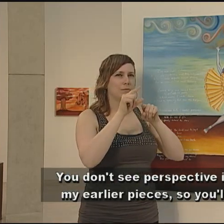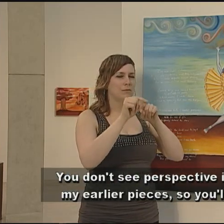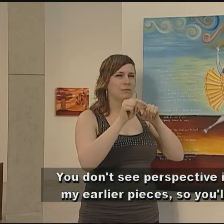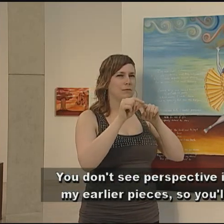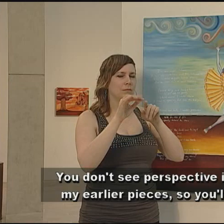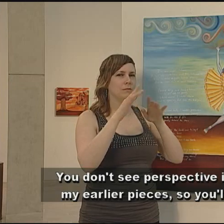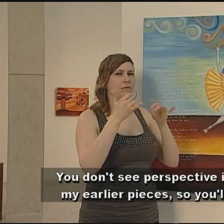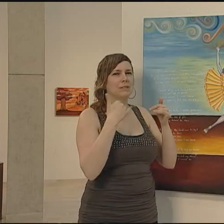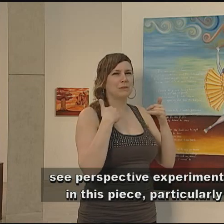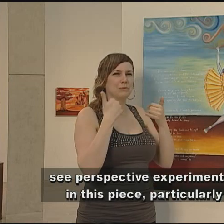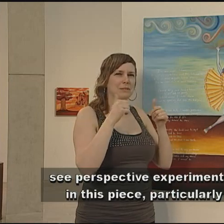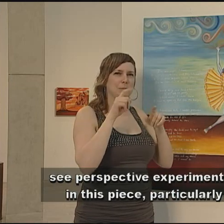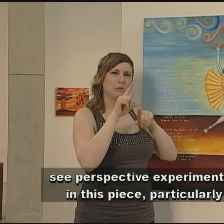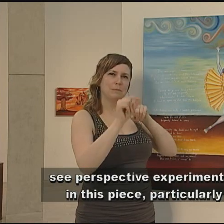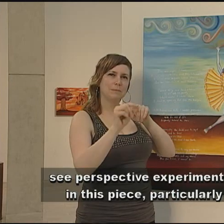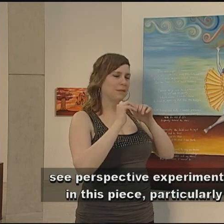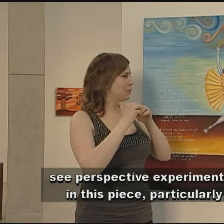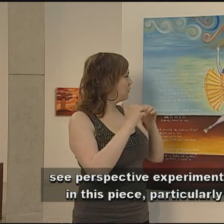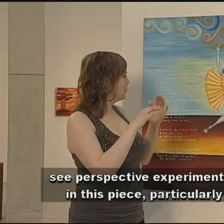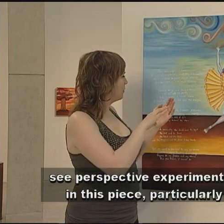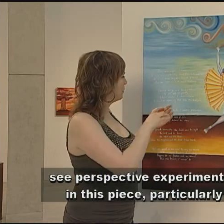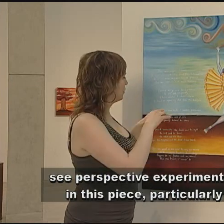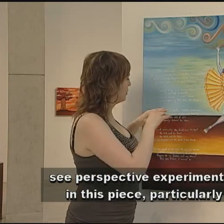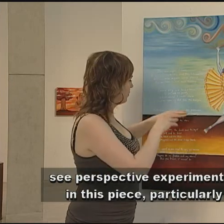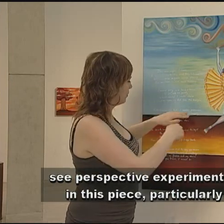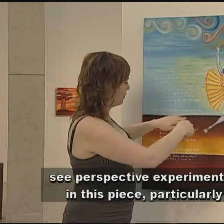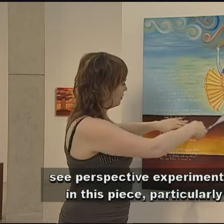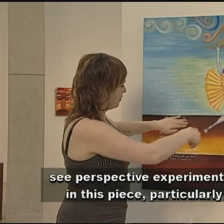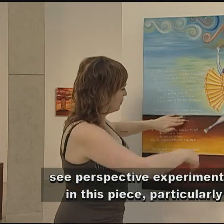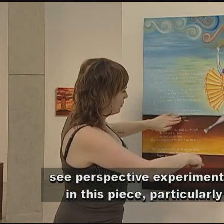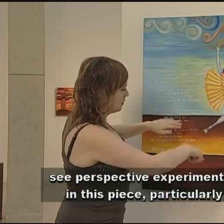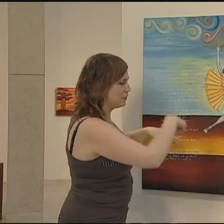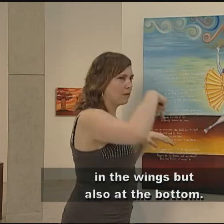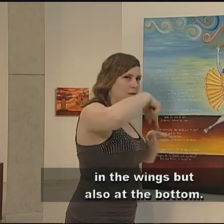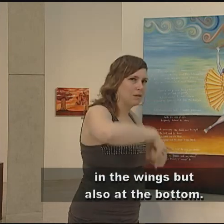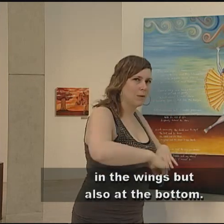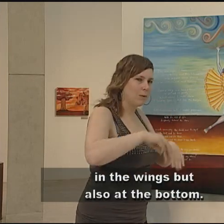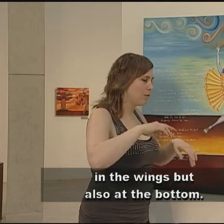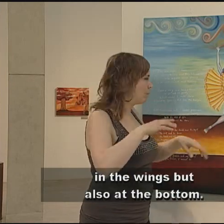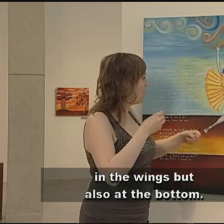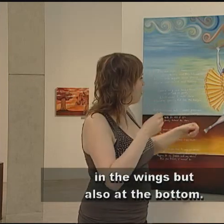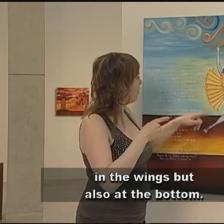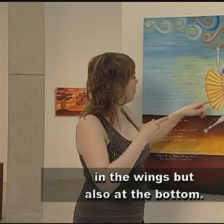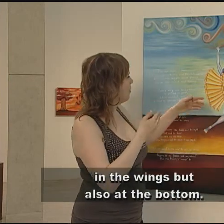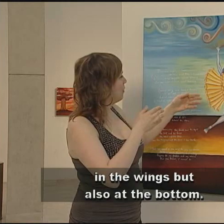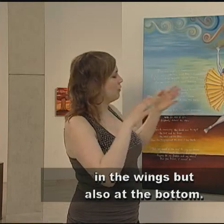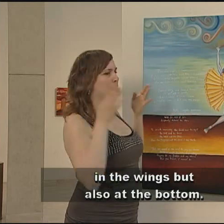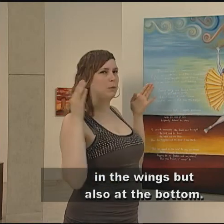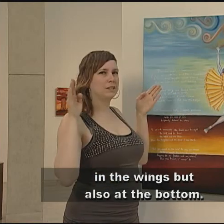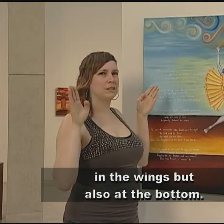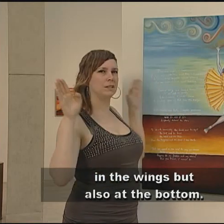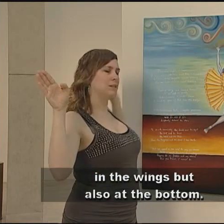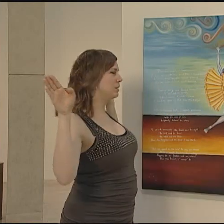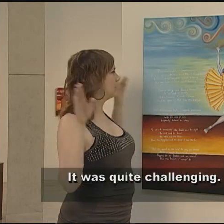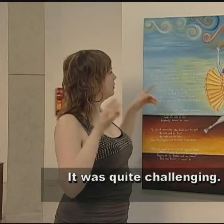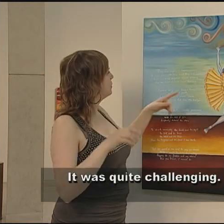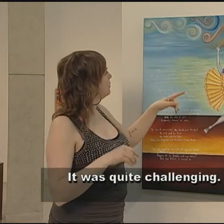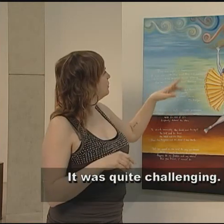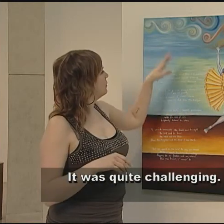pieces. So you'll see perspective experimented in this piece, particularly in the wings, but also at the bottom. It